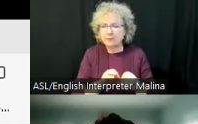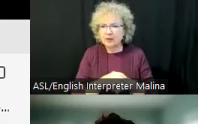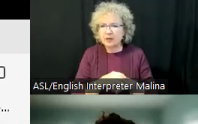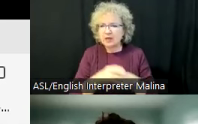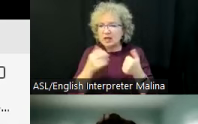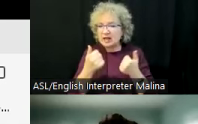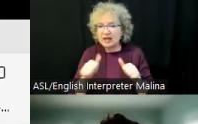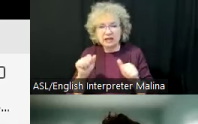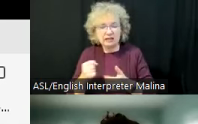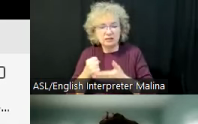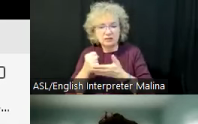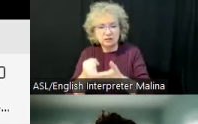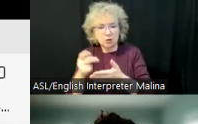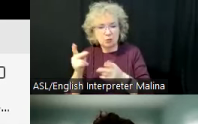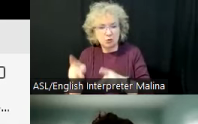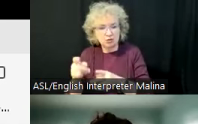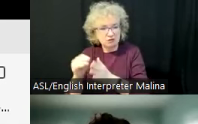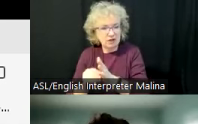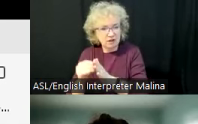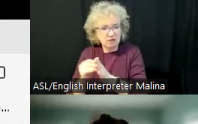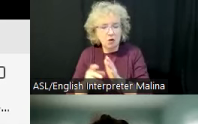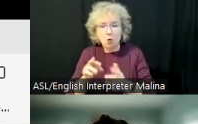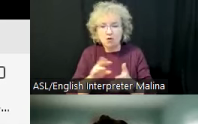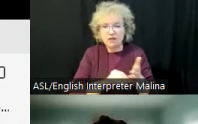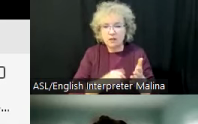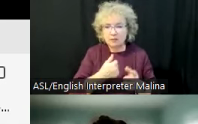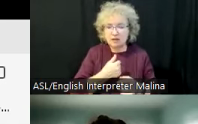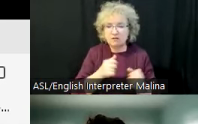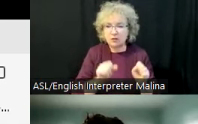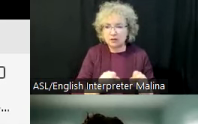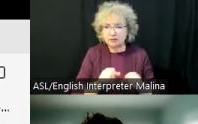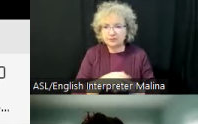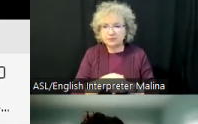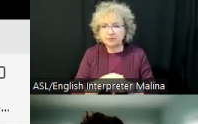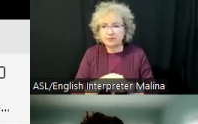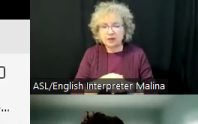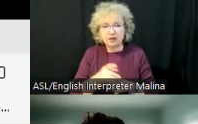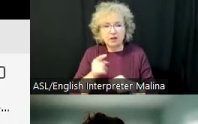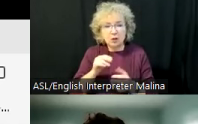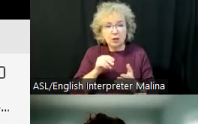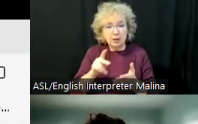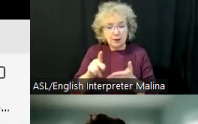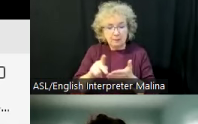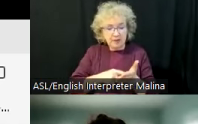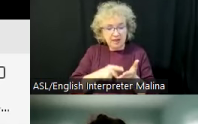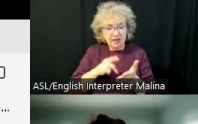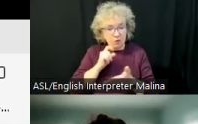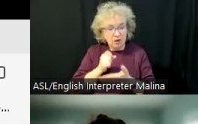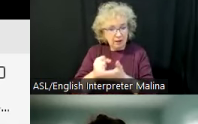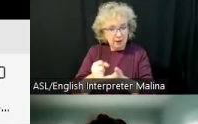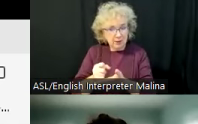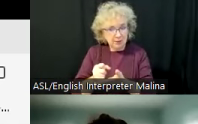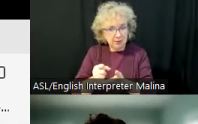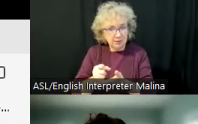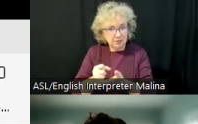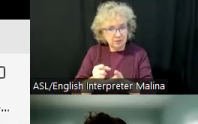in filling it out or fill it out directly. And to get paid for that work, you need to